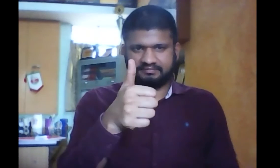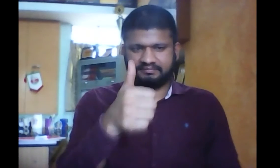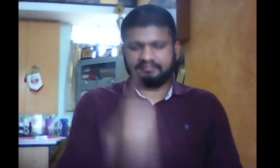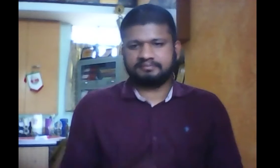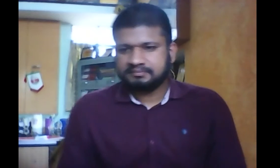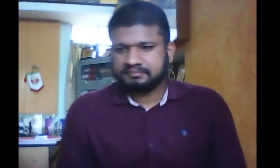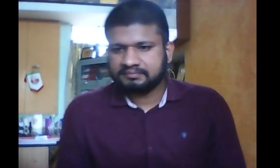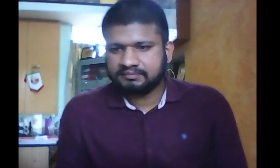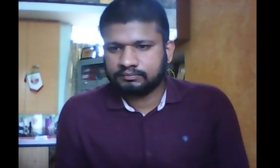Good.